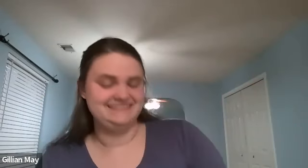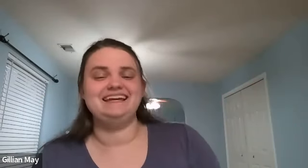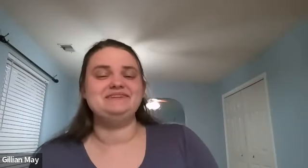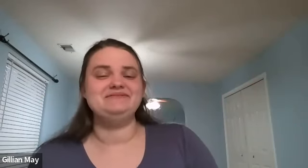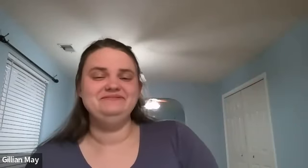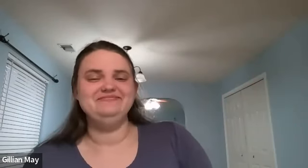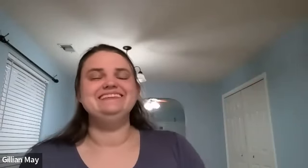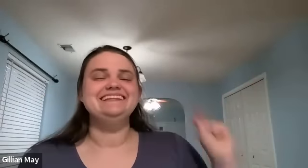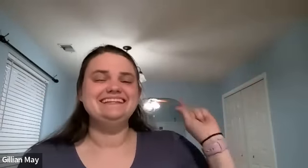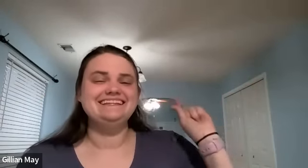Okay.